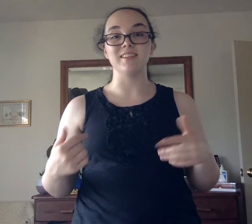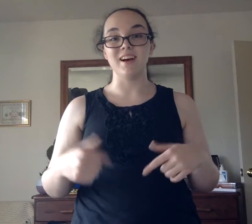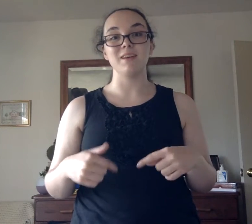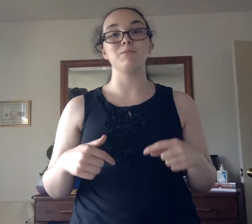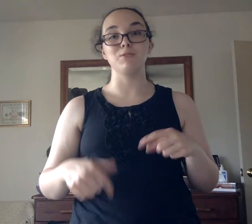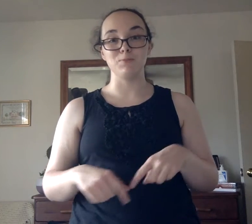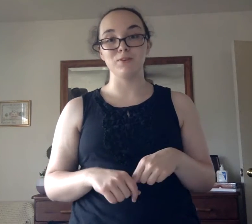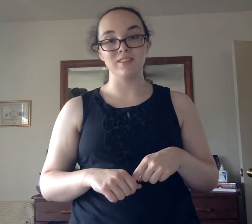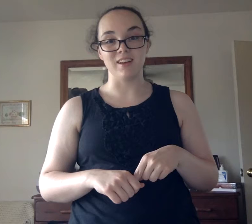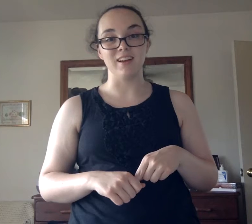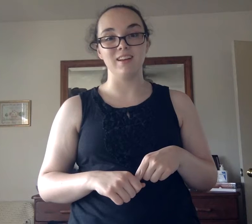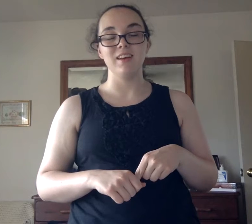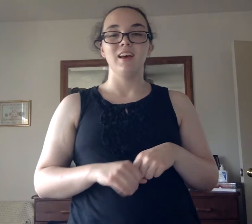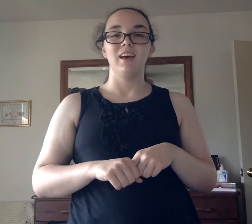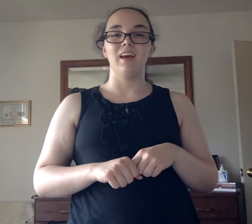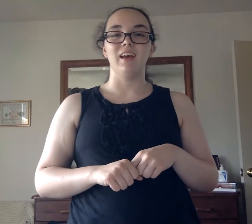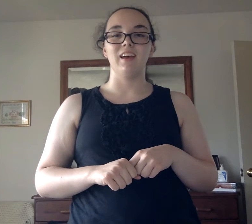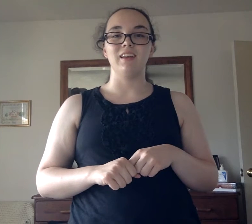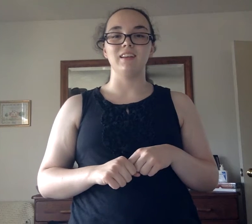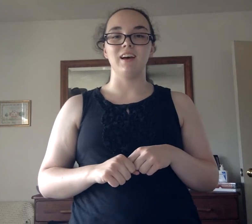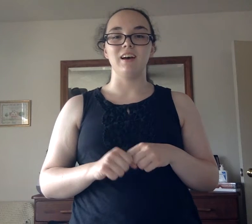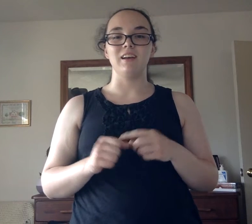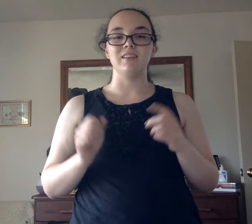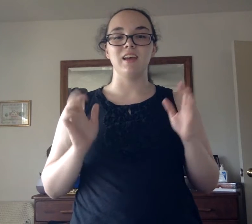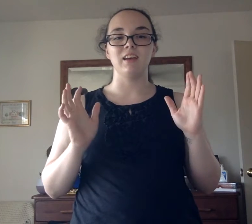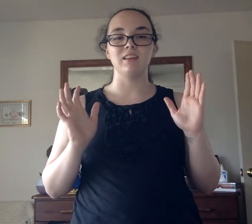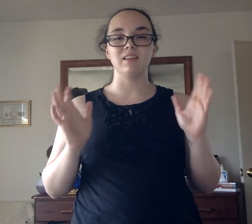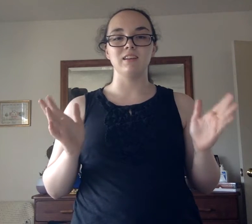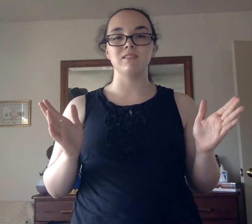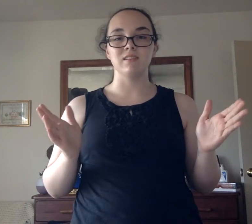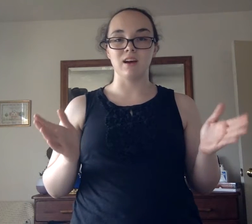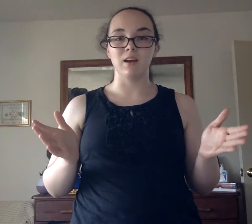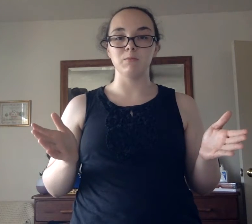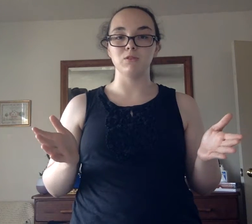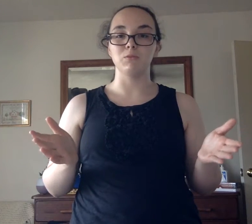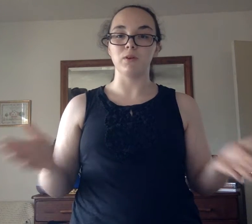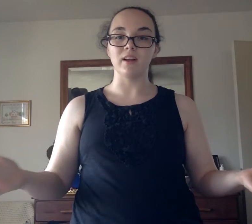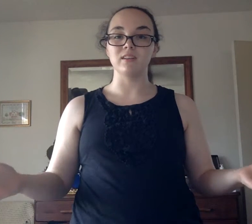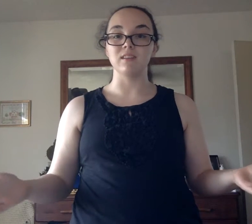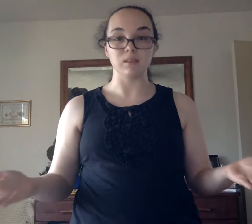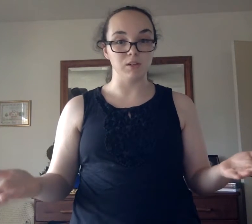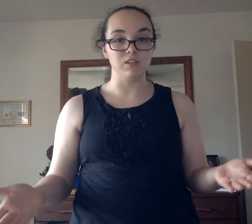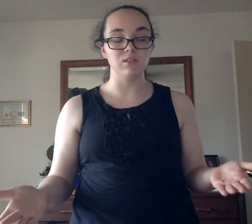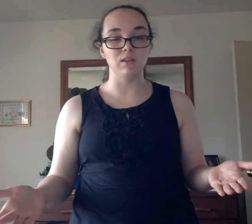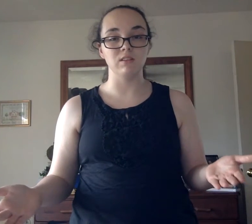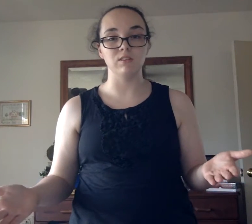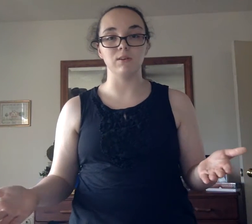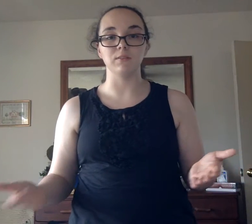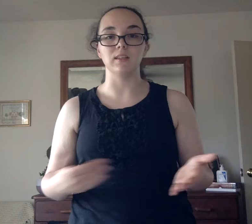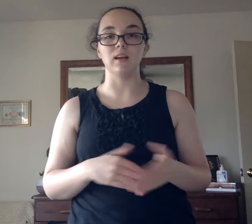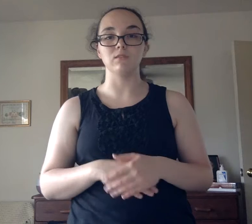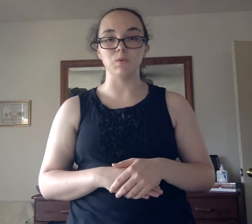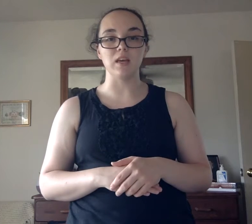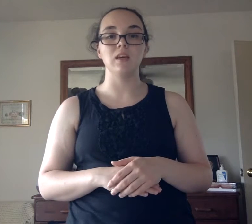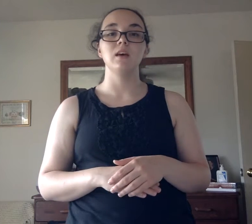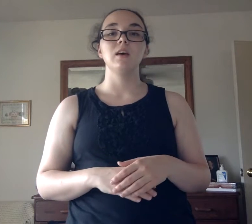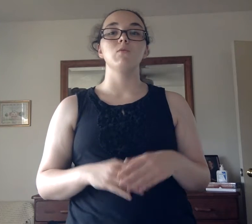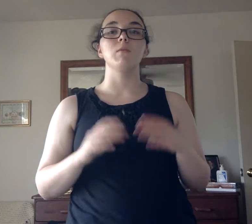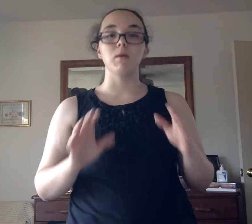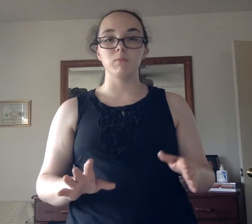I am super excited, and take this time to practice as much as you need to over the next week.